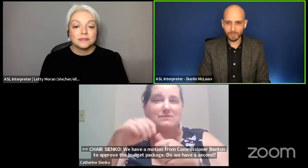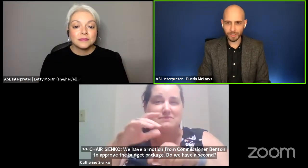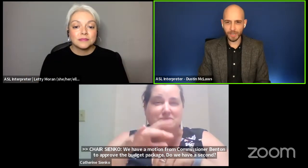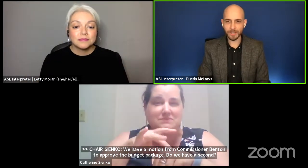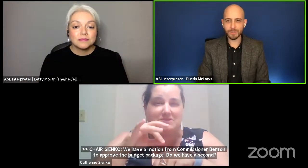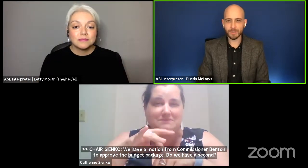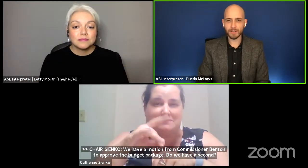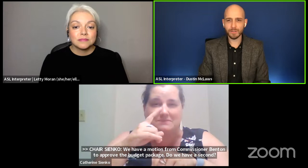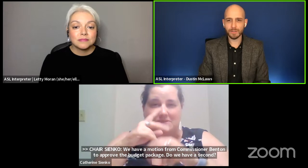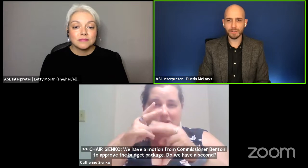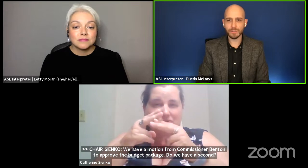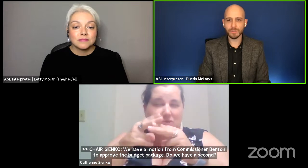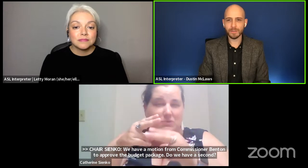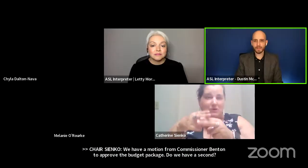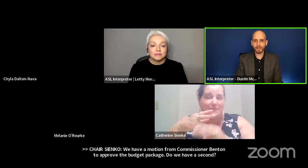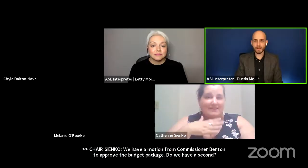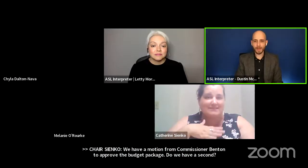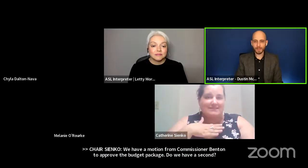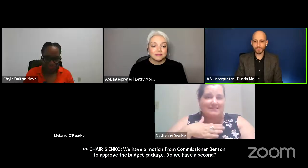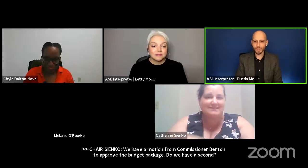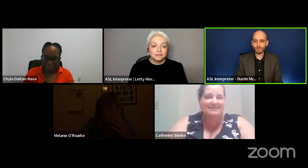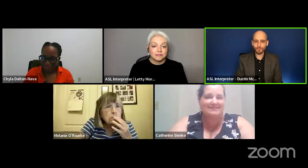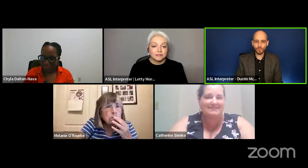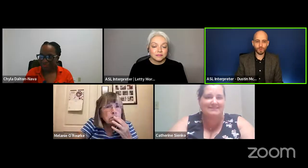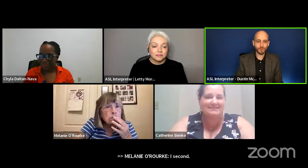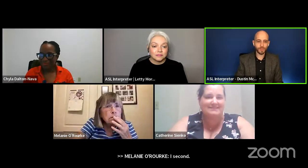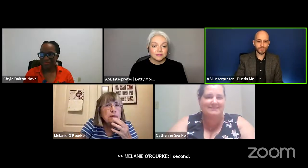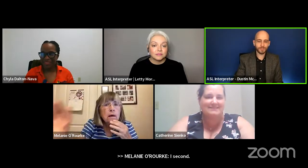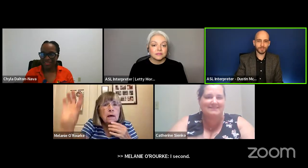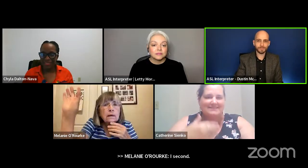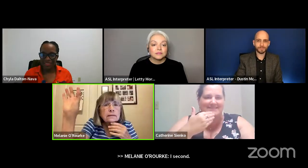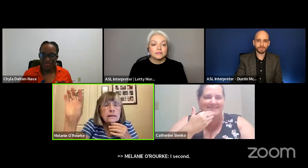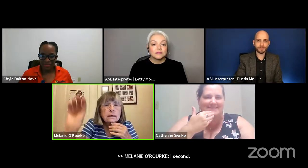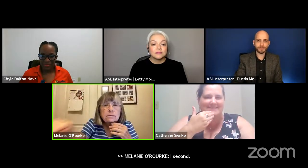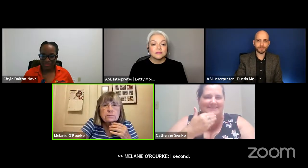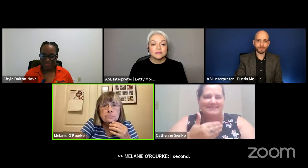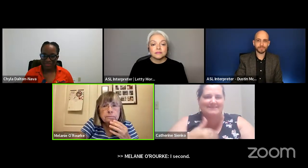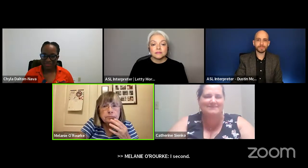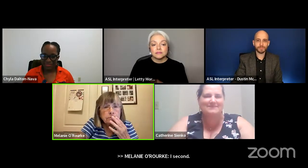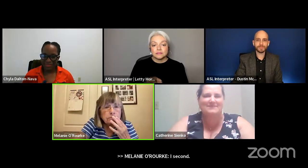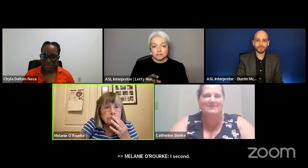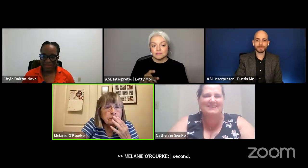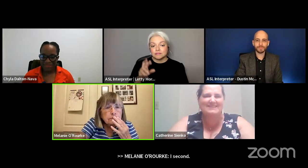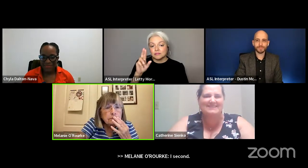And we have a second. Kyla, can you do a roll call, please? I second.